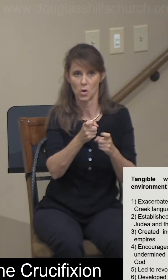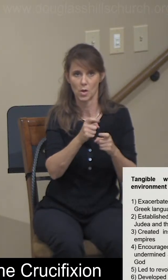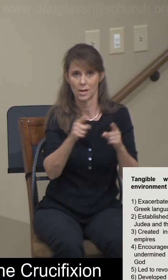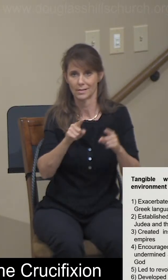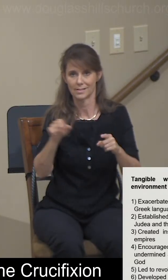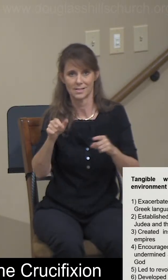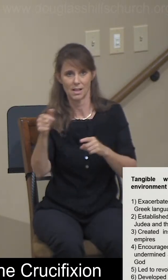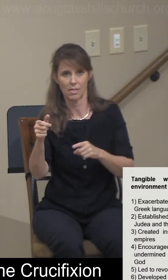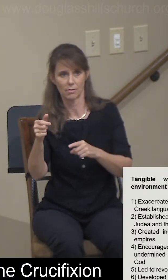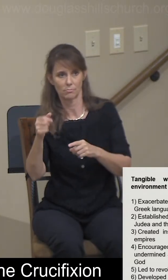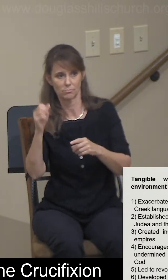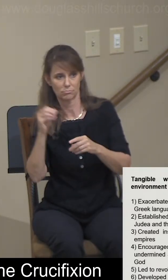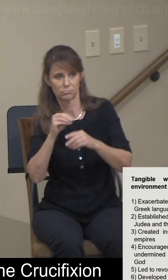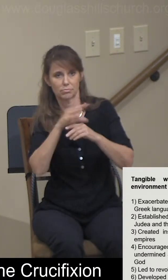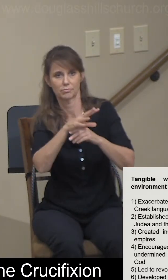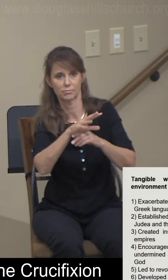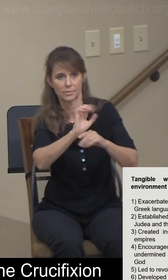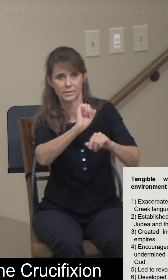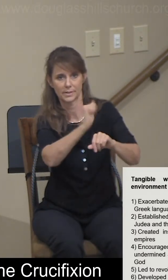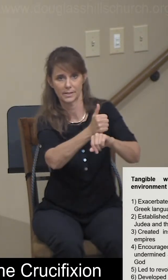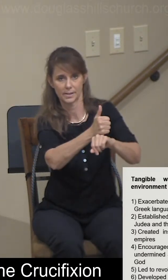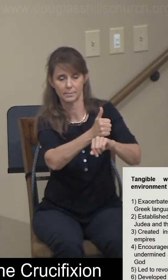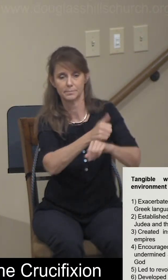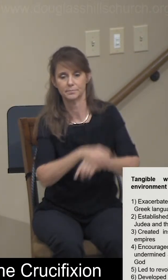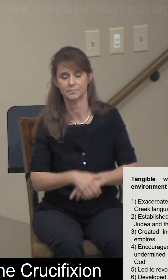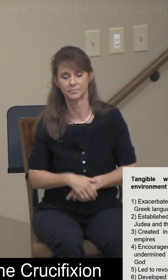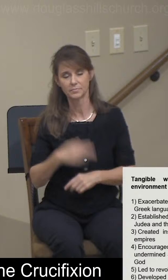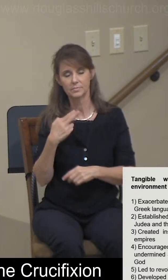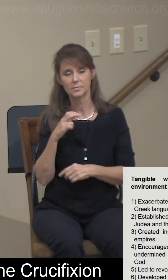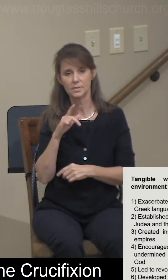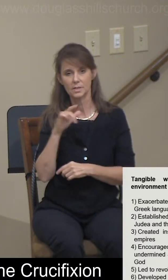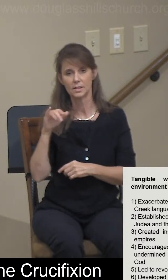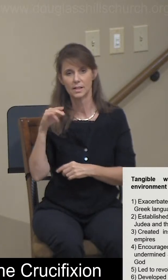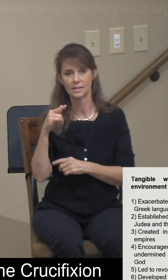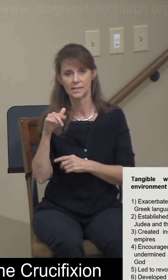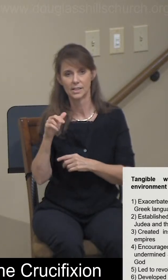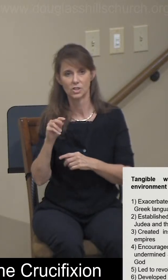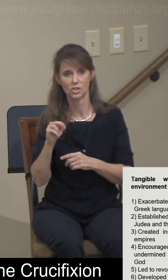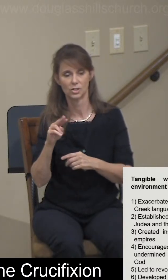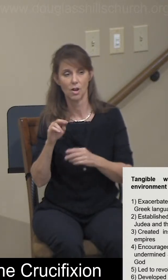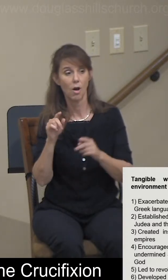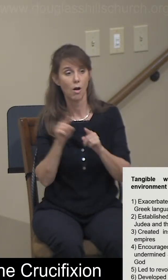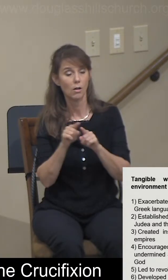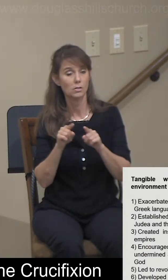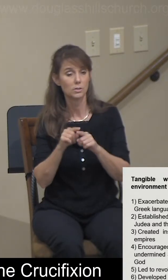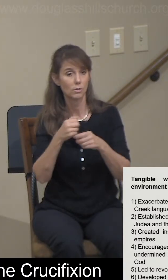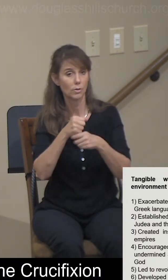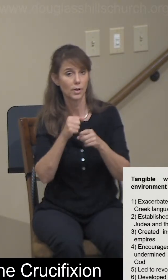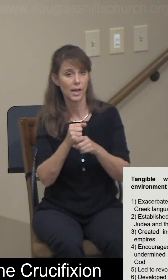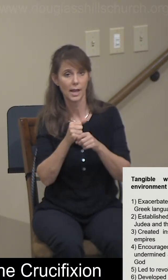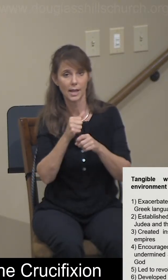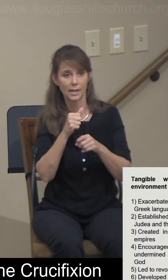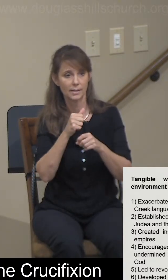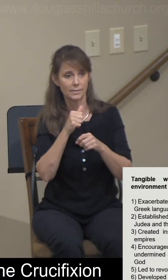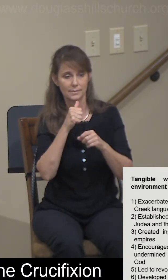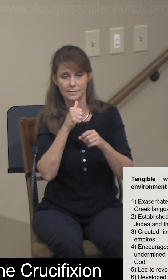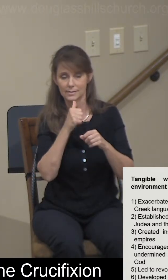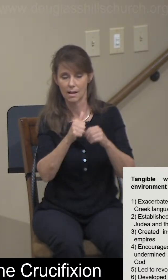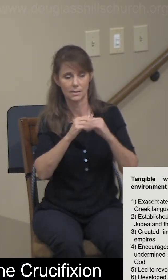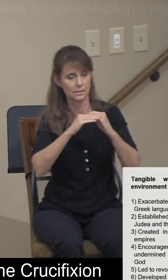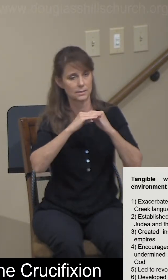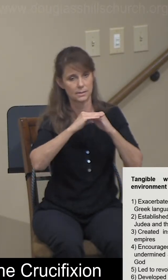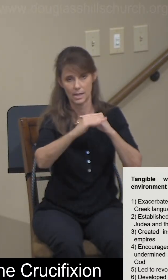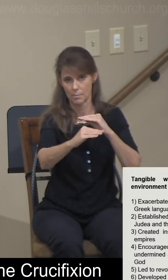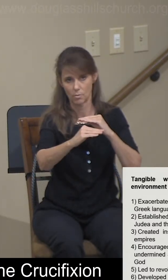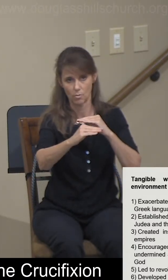will. Number three, they created instability. Hellenization creates instability as a crossroads between rival empires, something that